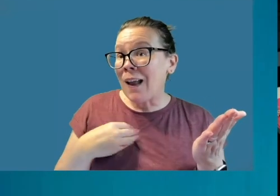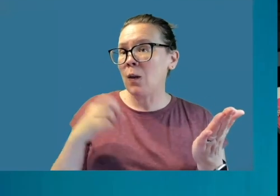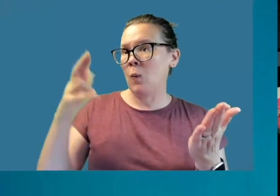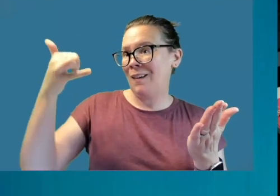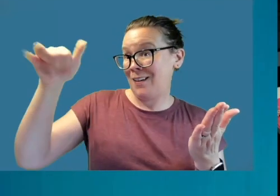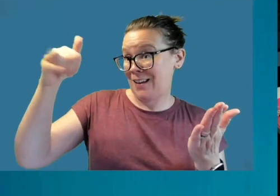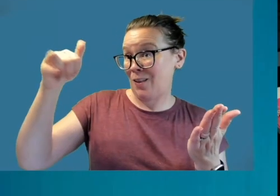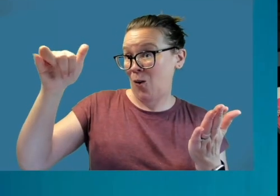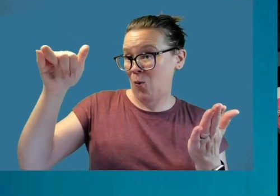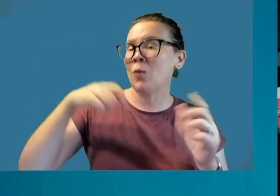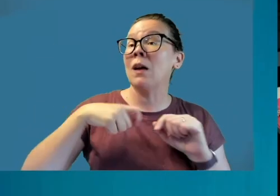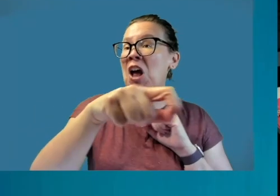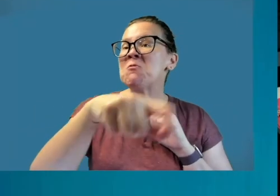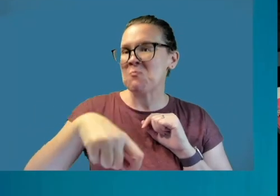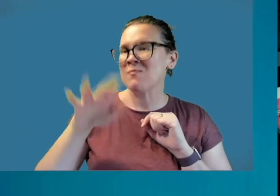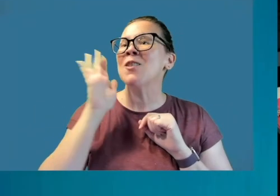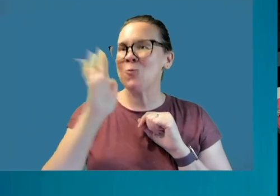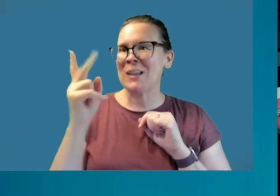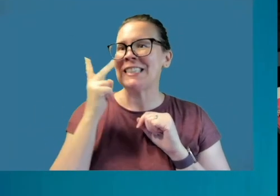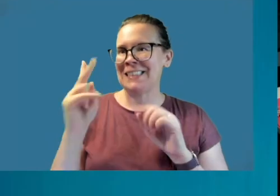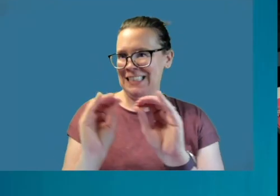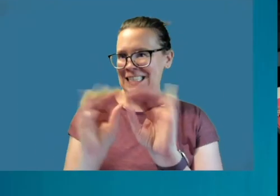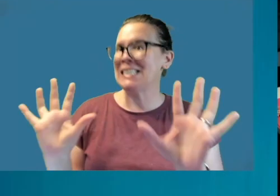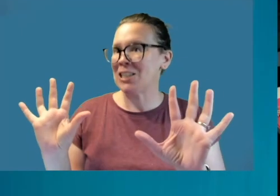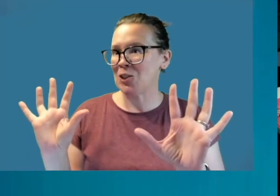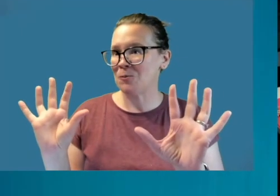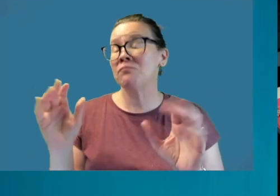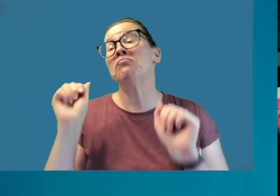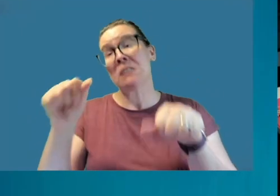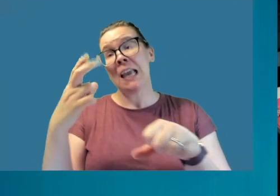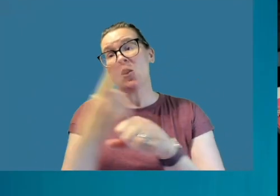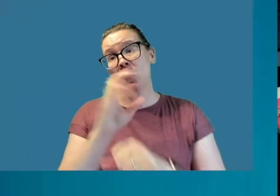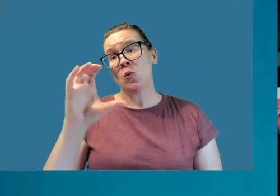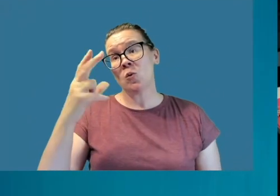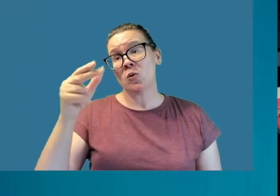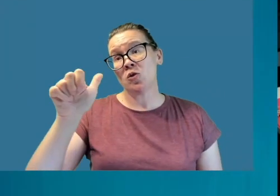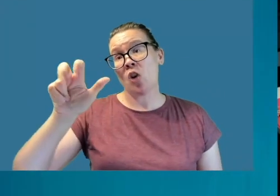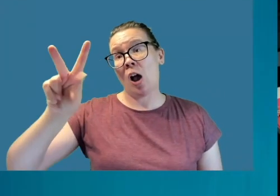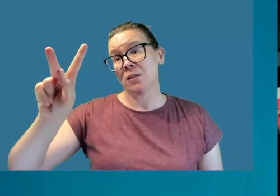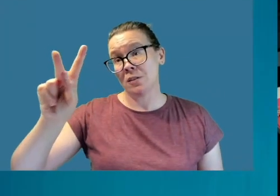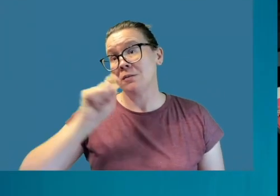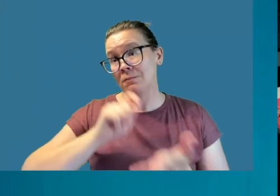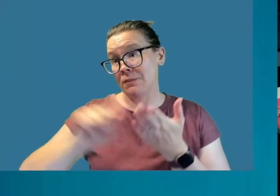pencil, like a white colored pencil or yellow colored pencil, and then you'll be able to see the line you draw. You can also use a chalk pencil if you have